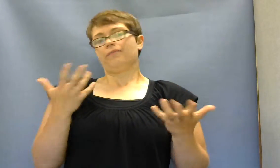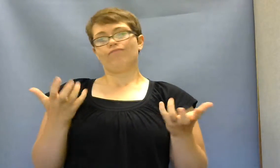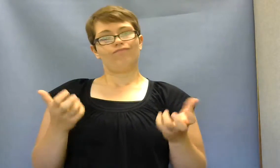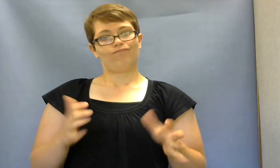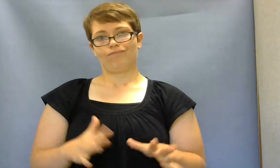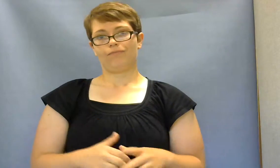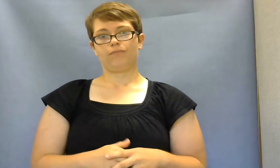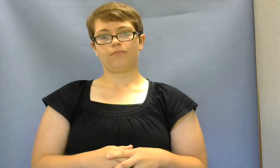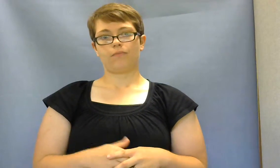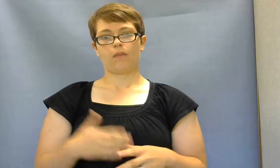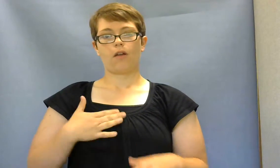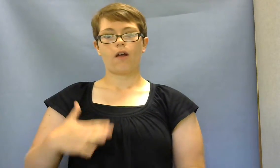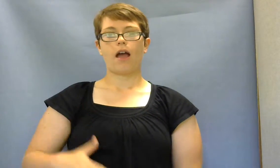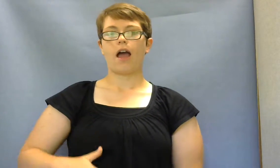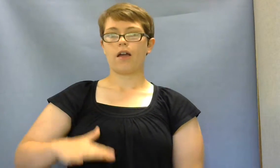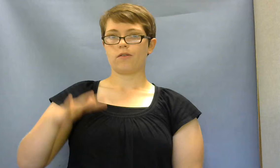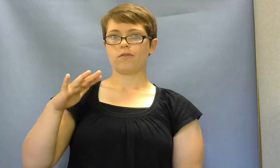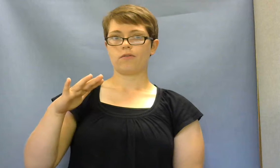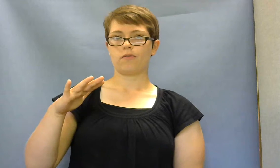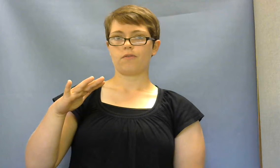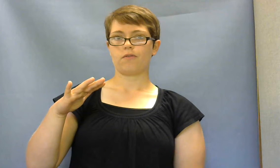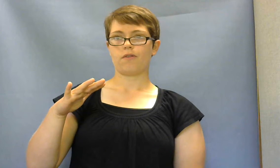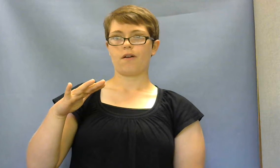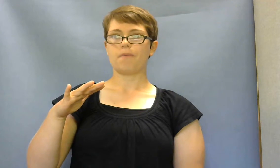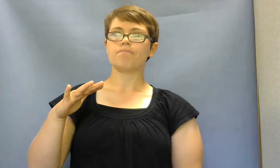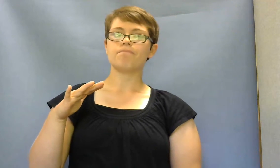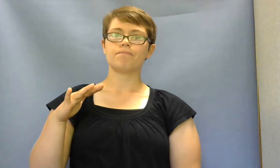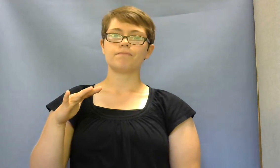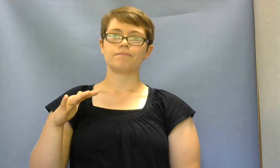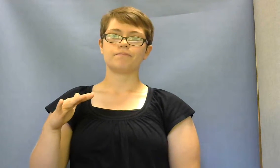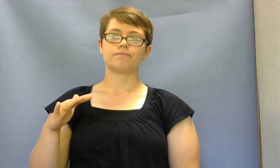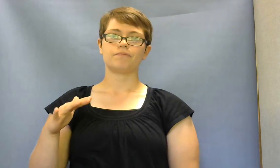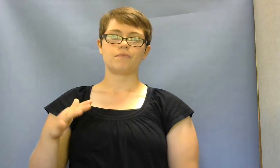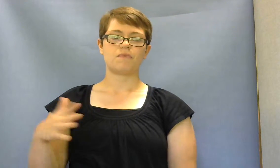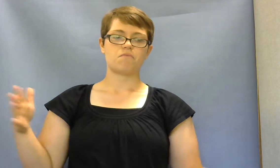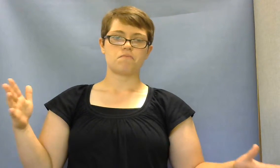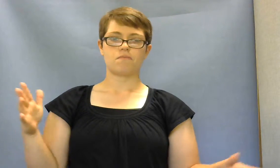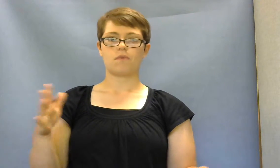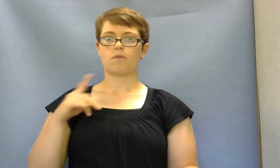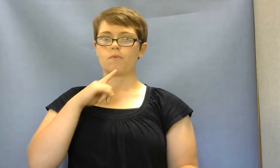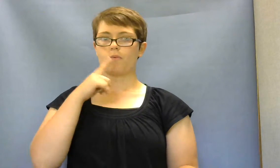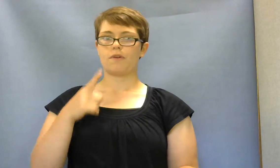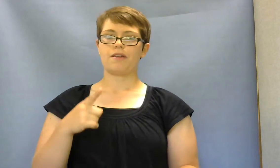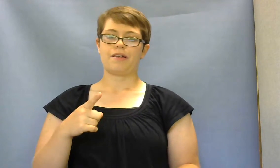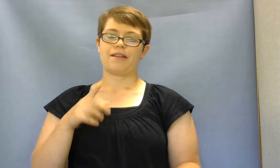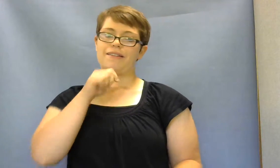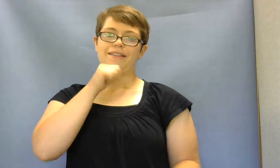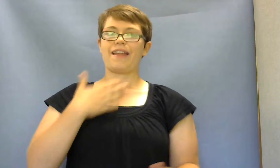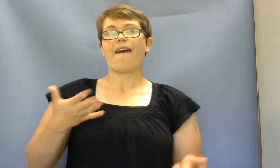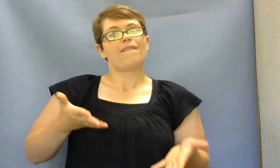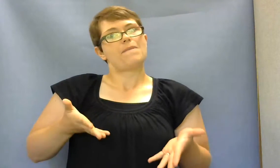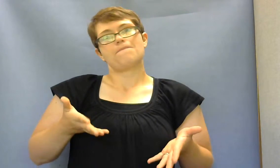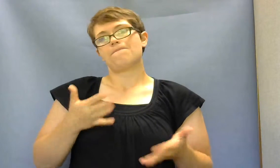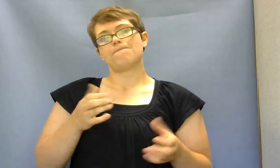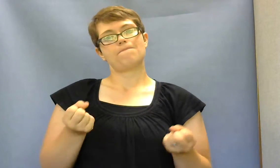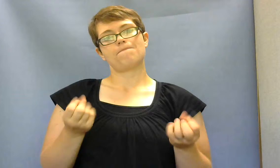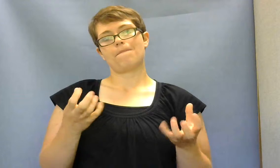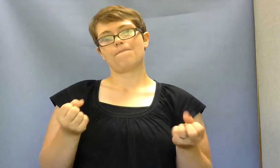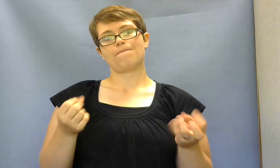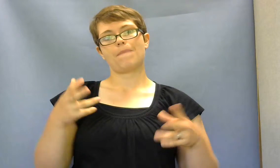walls, a low ceiling of opportunity. I was set free in so many different ways, and especially